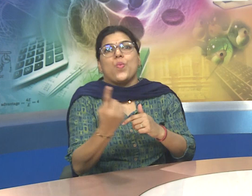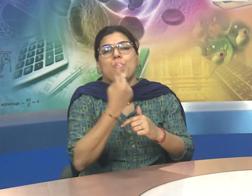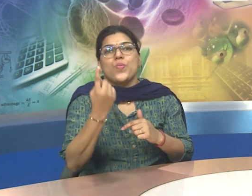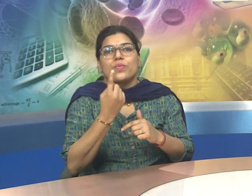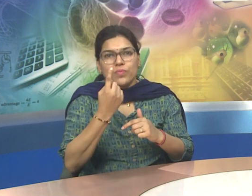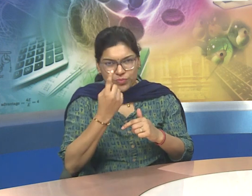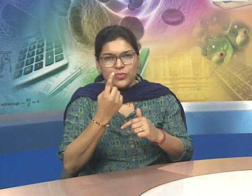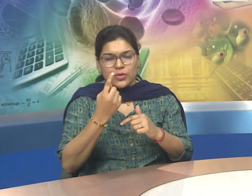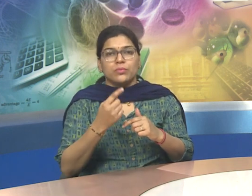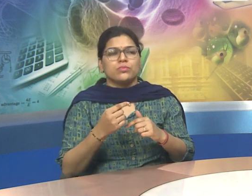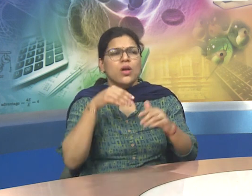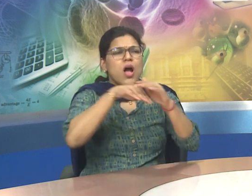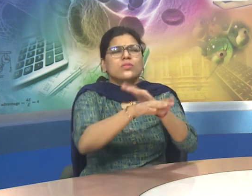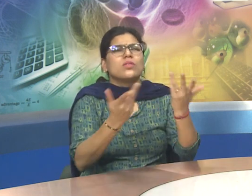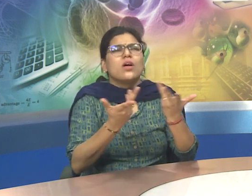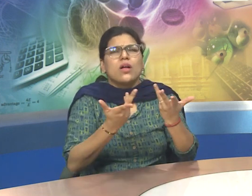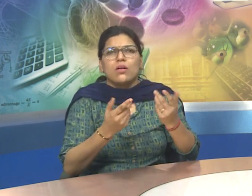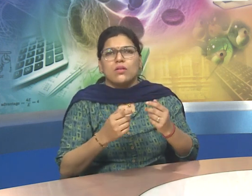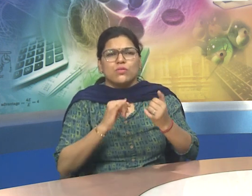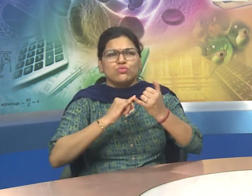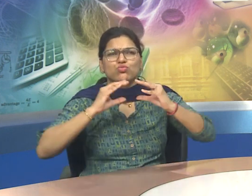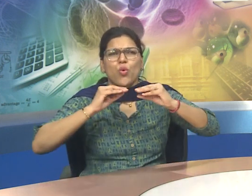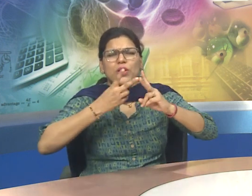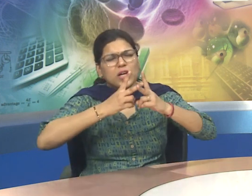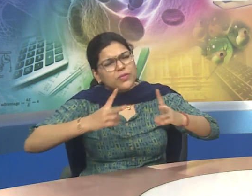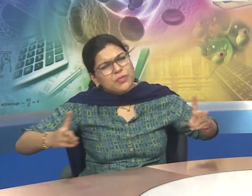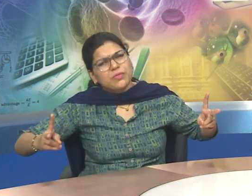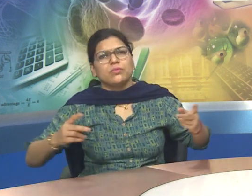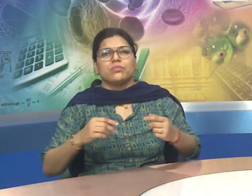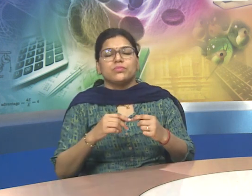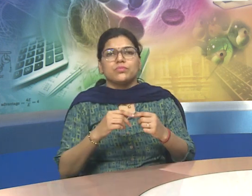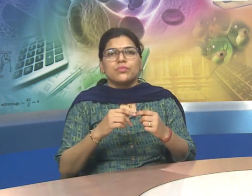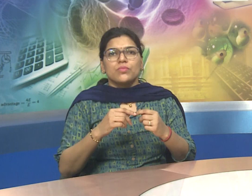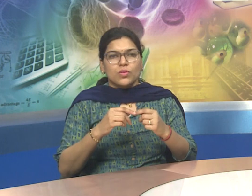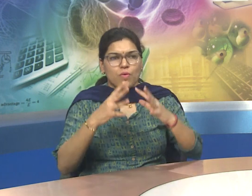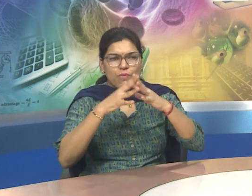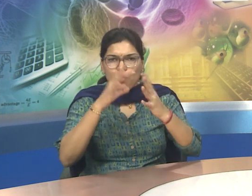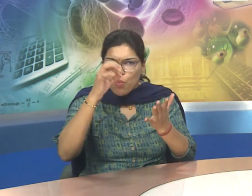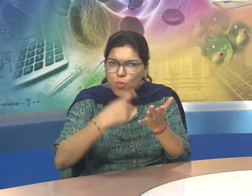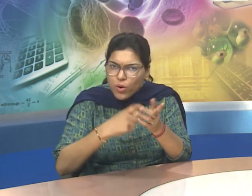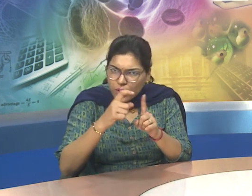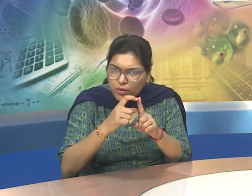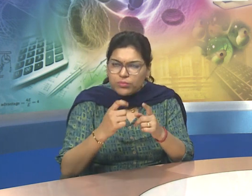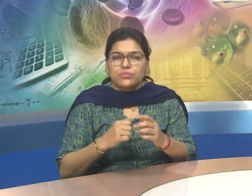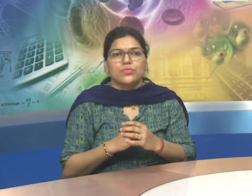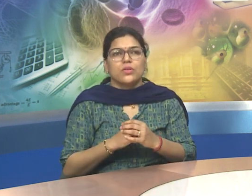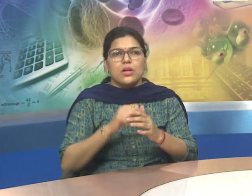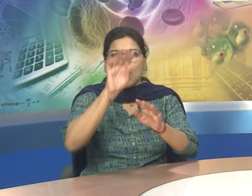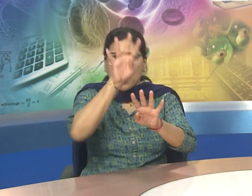touch. We can touch the machinery, we can touch the monitor, we can touch the keyboard and mouse, but we cannot touch